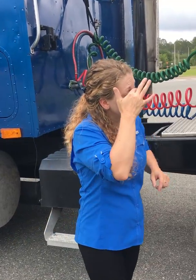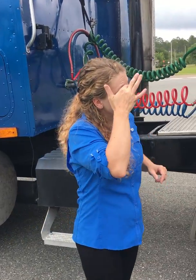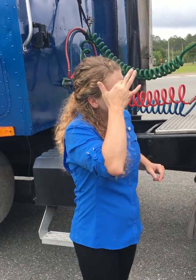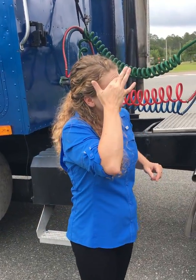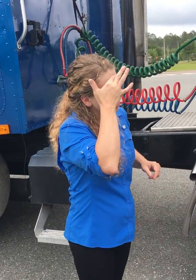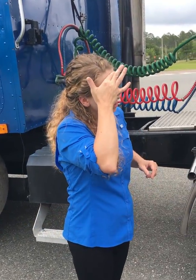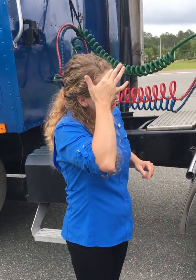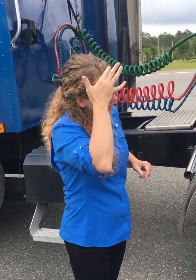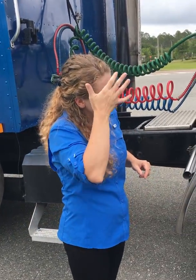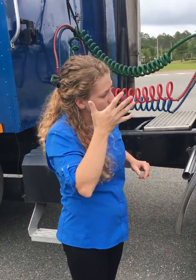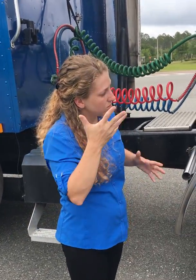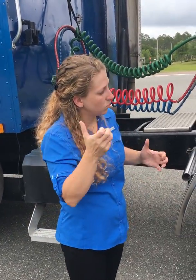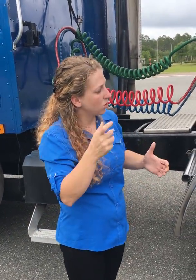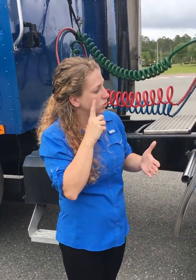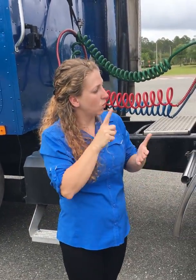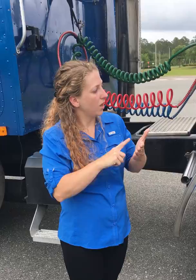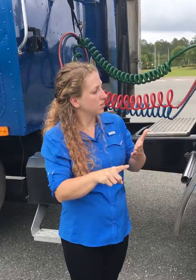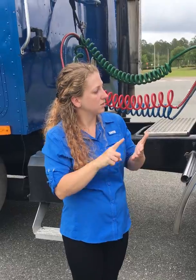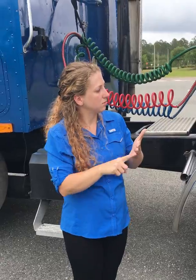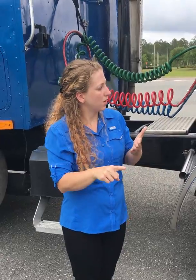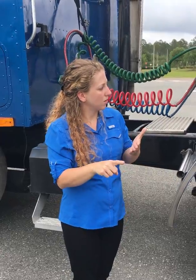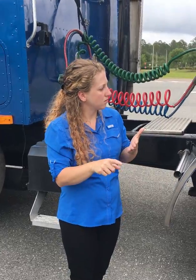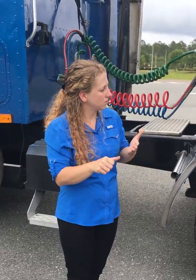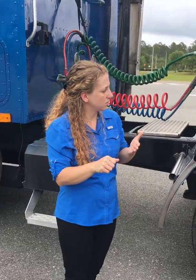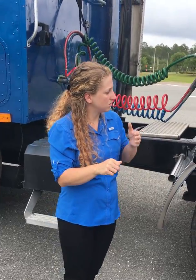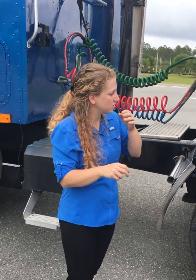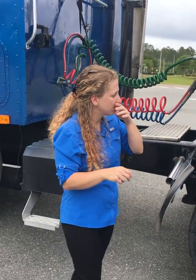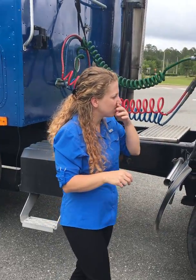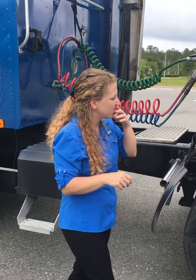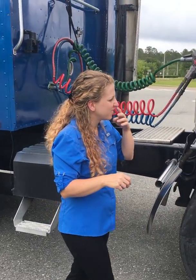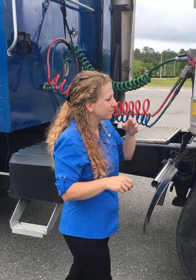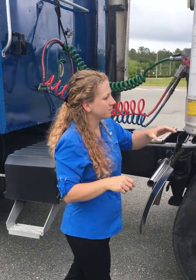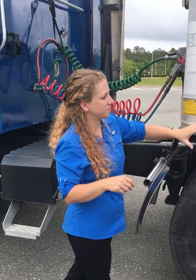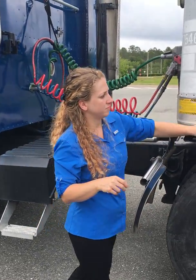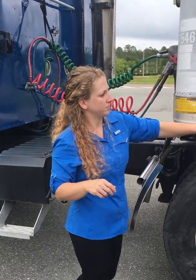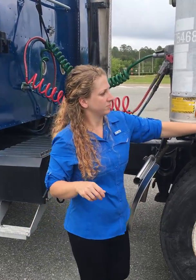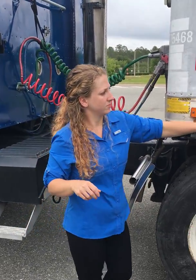We want to inspect those, making sure they're not cracked or broken or bent